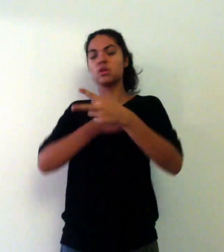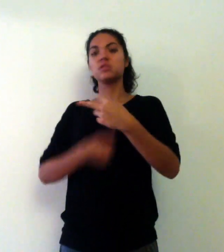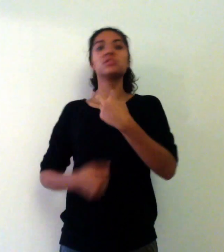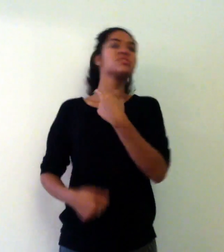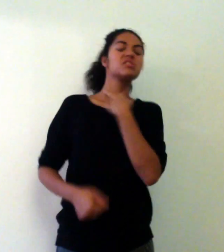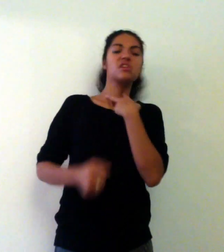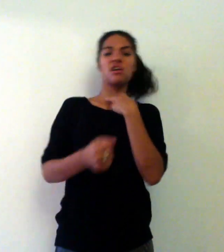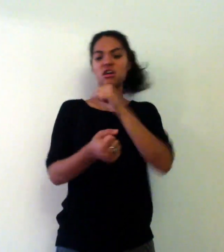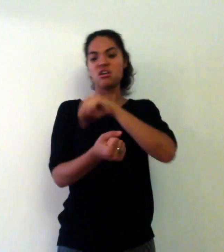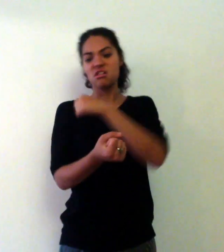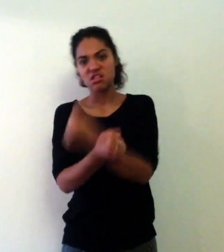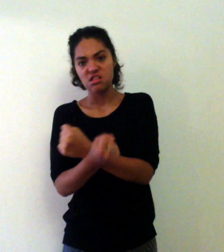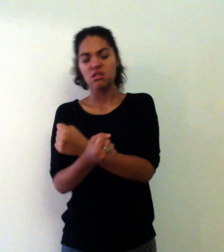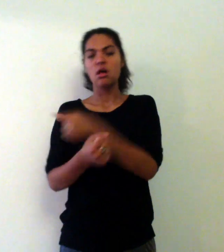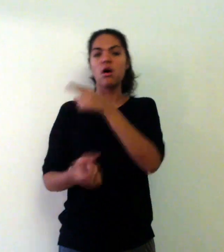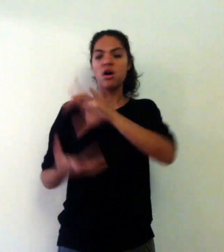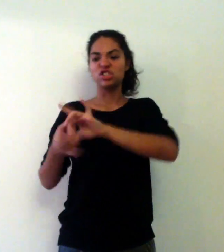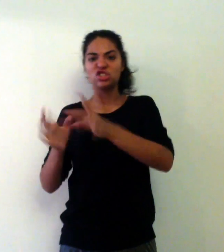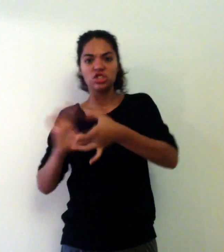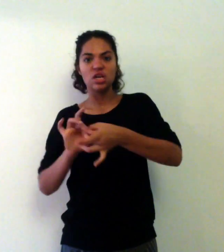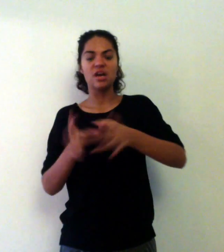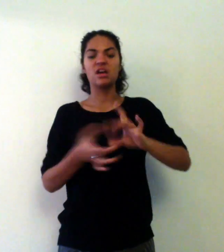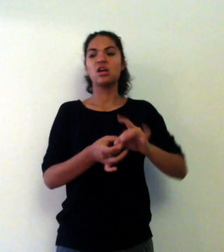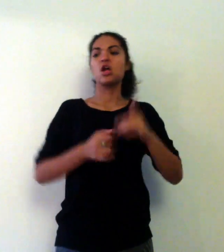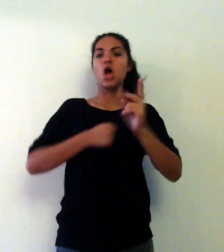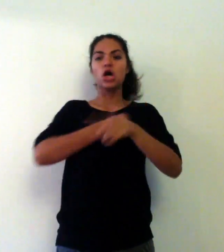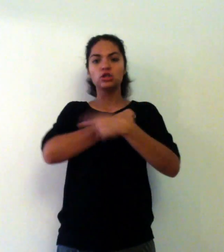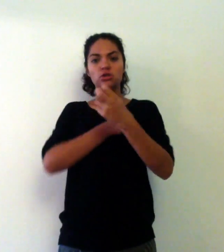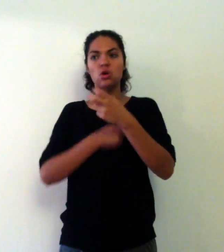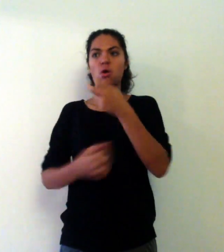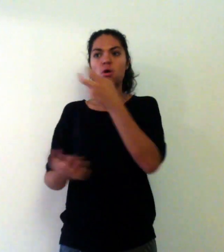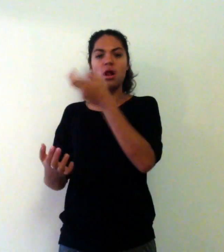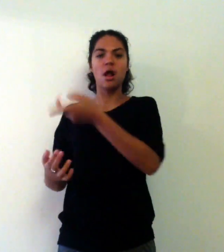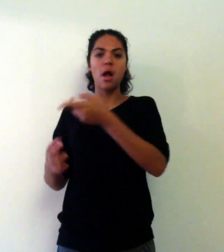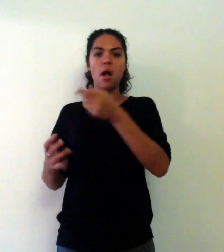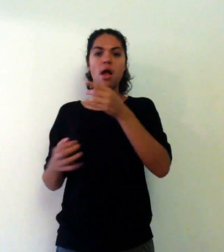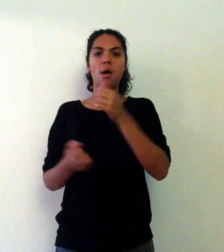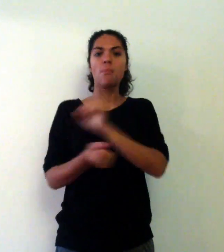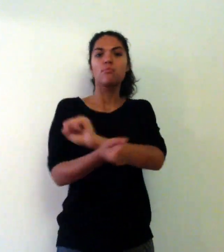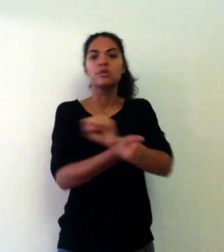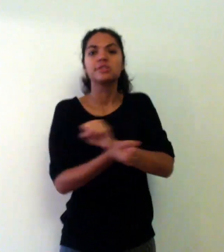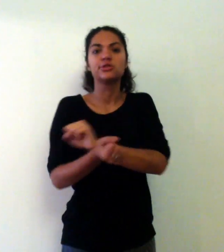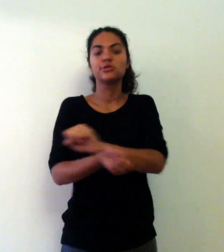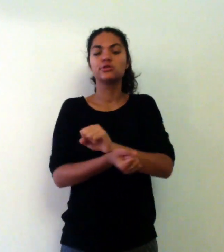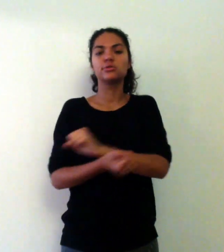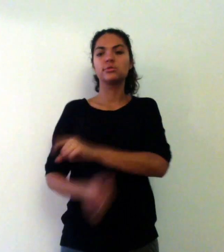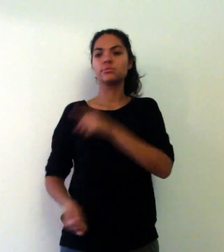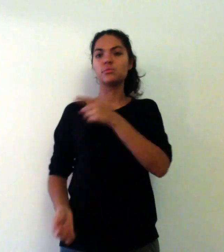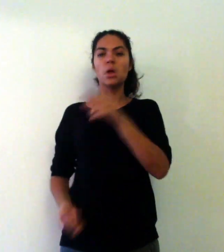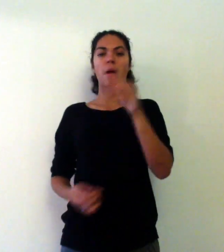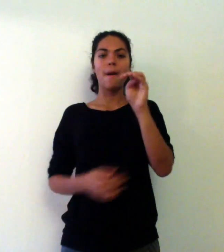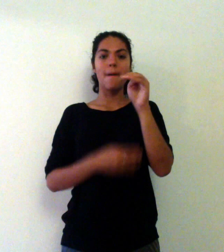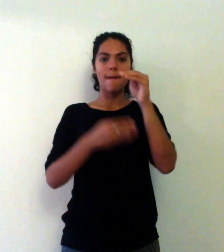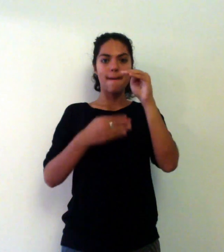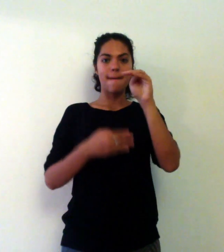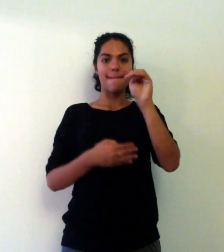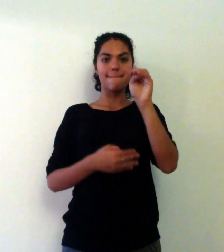States like Terry Anderson, and men from England, held in the bondage of these Muslim radicals there who were trying to keep